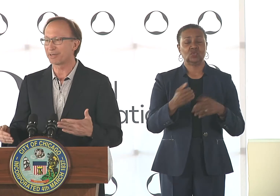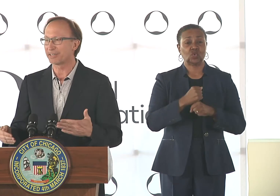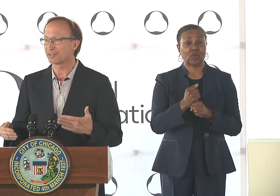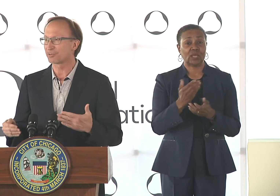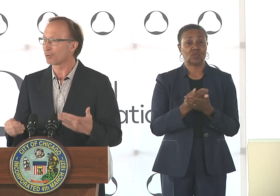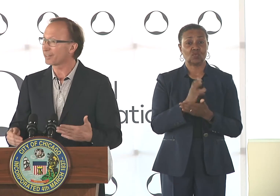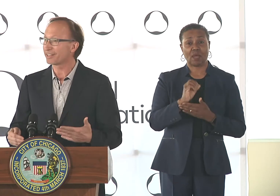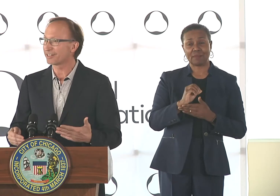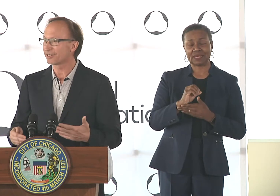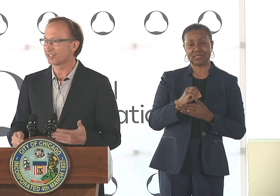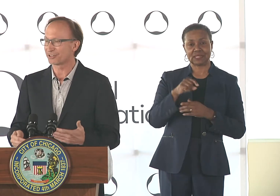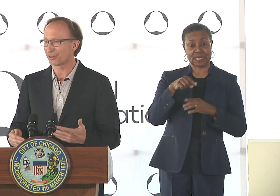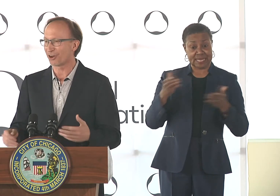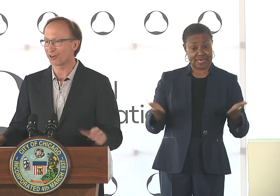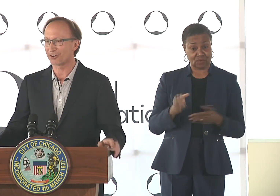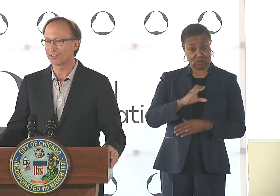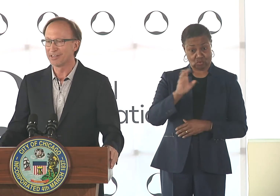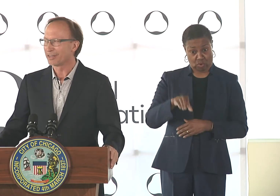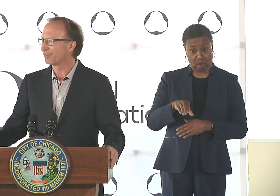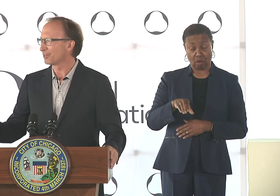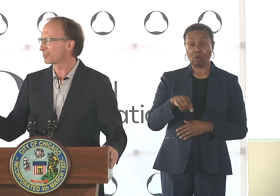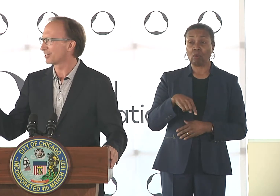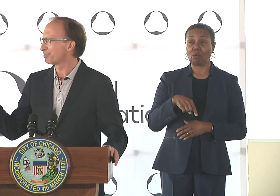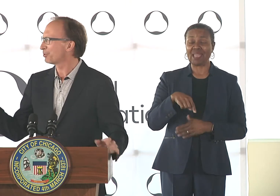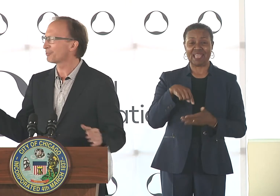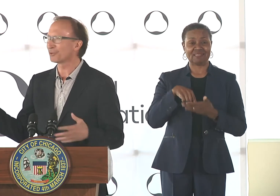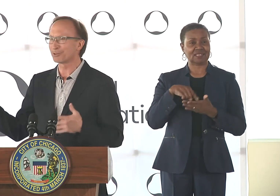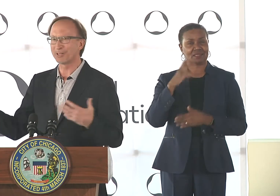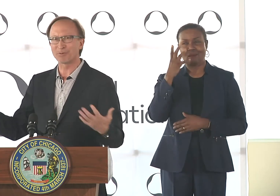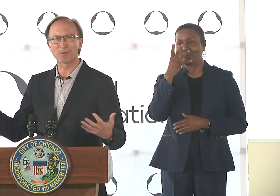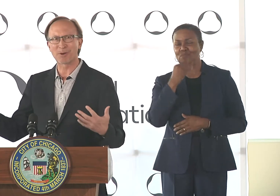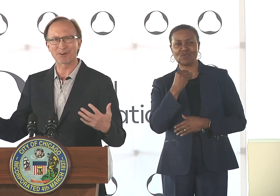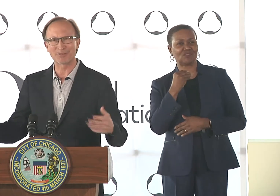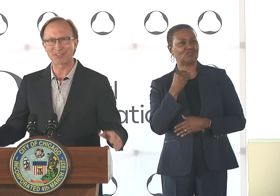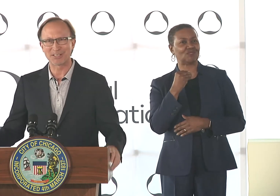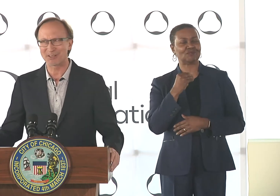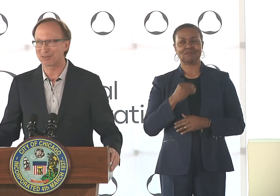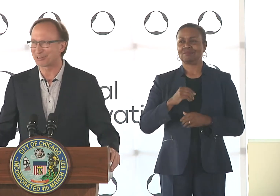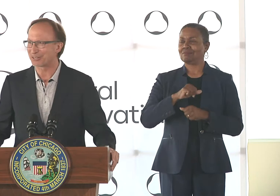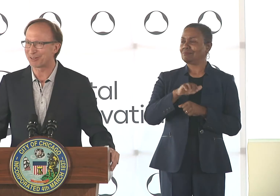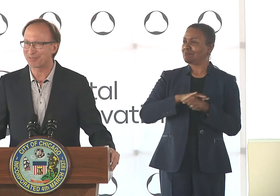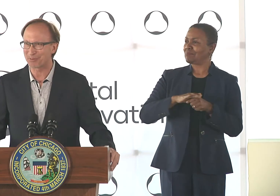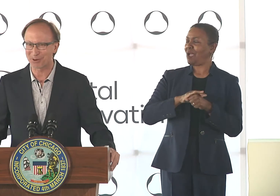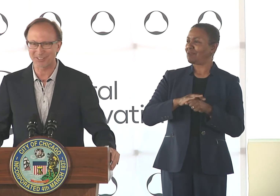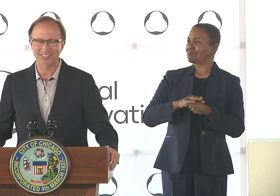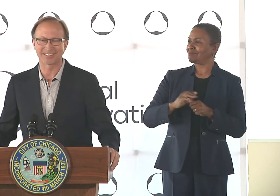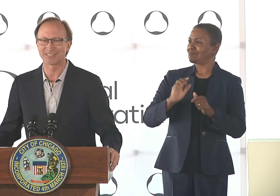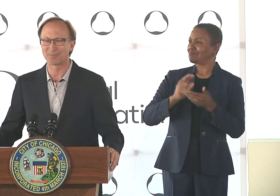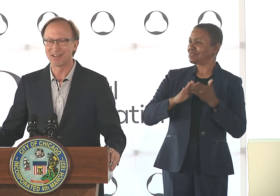new companies right here in Chicago, in this beautiful, livable part of the city where you can